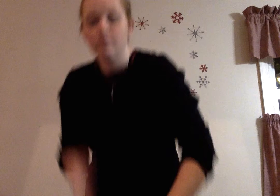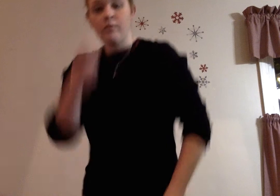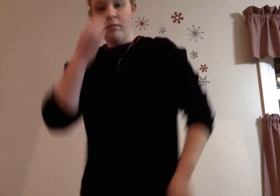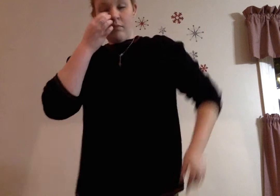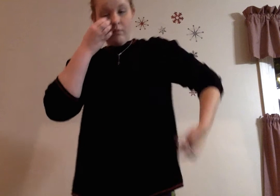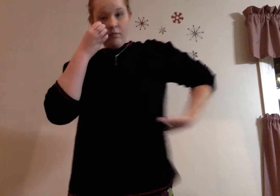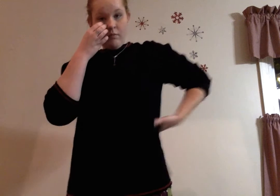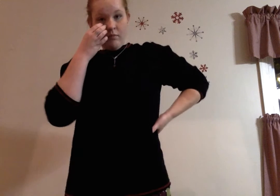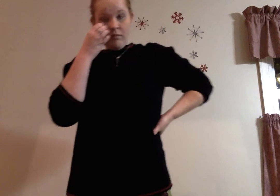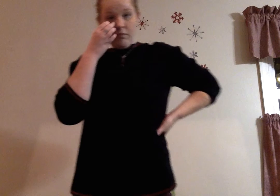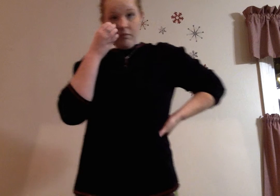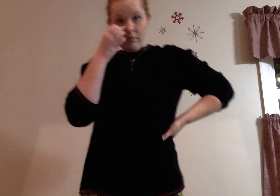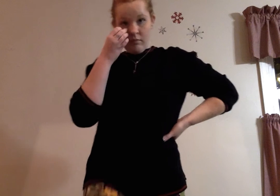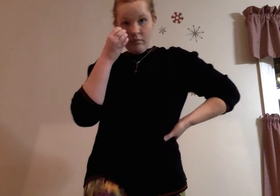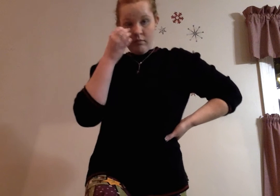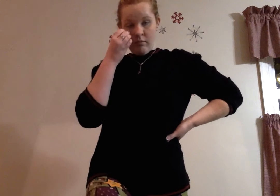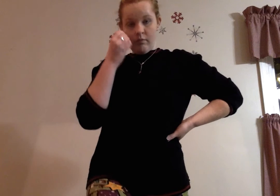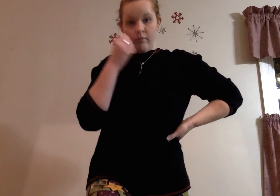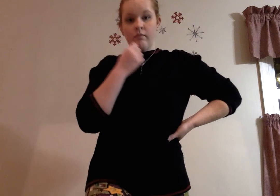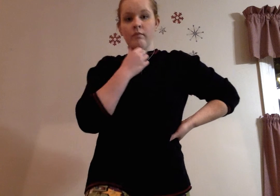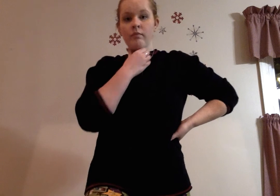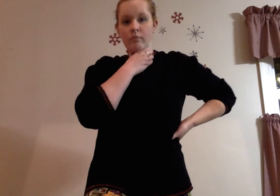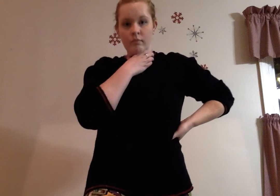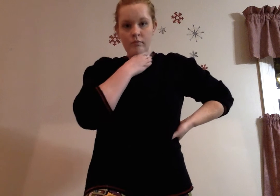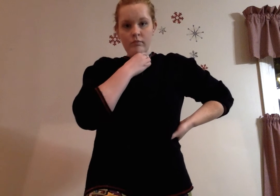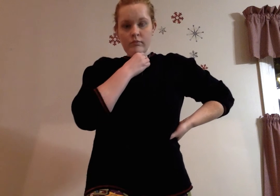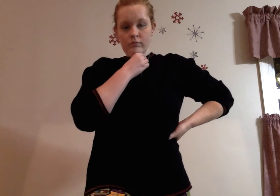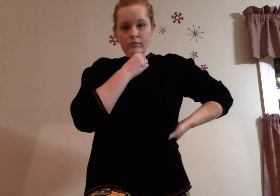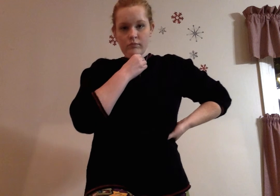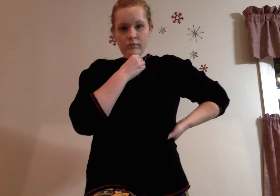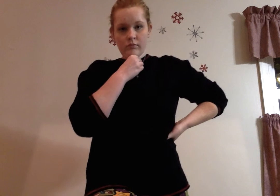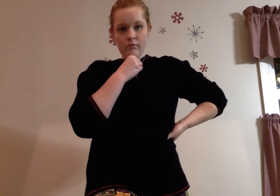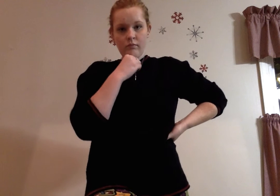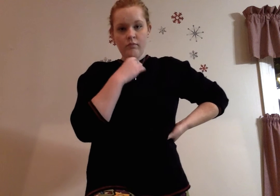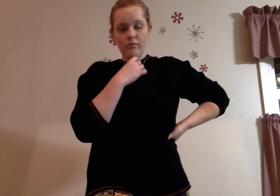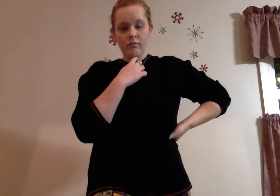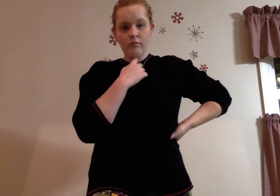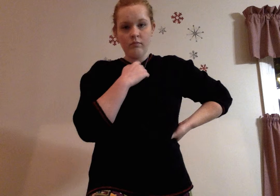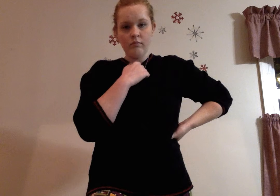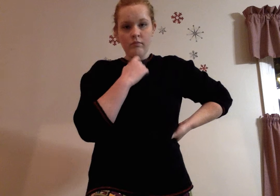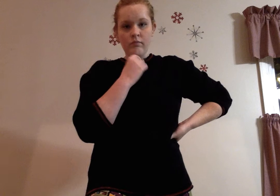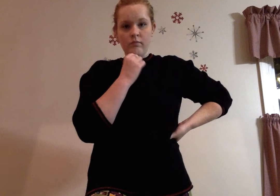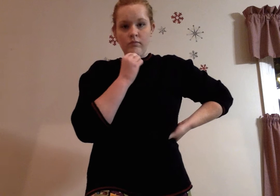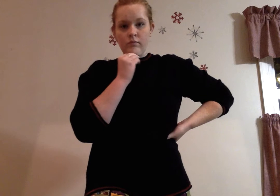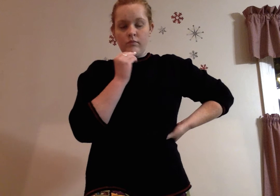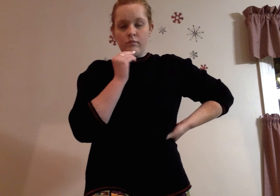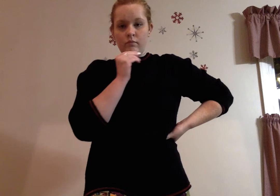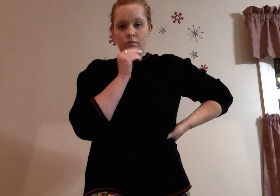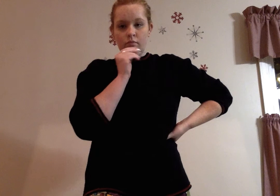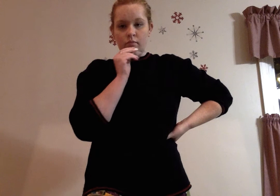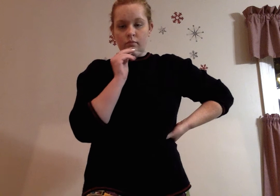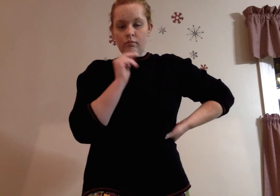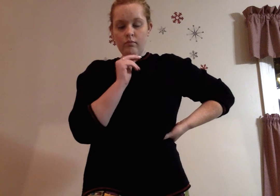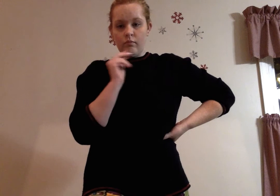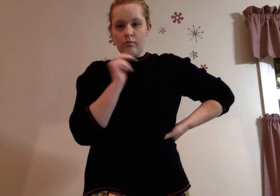Now, this is not to say that lectures never use the word but some lectures may use a more formal level